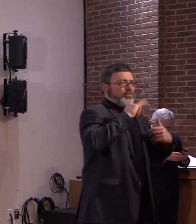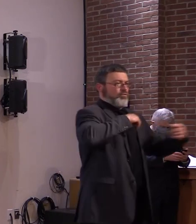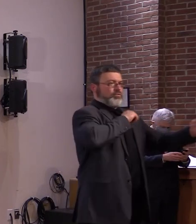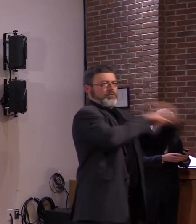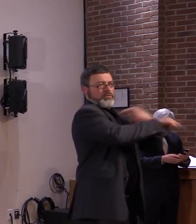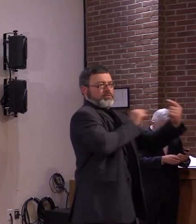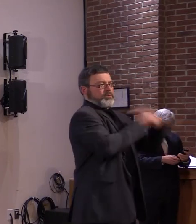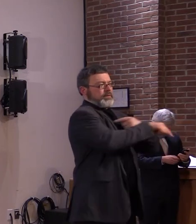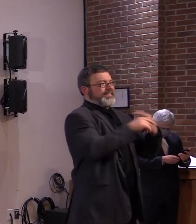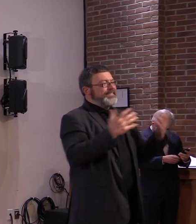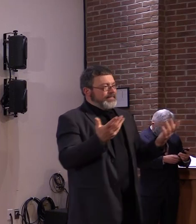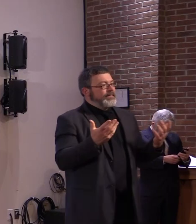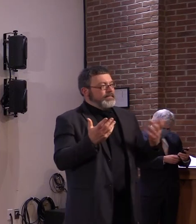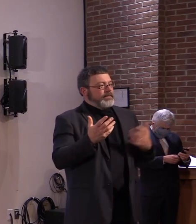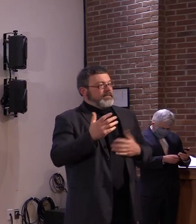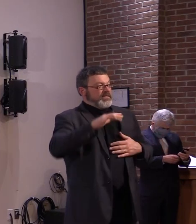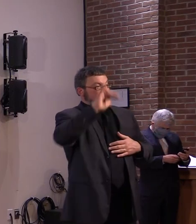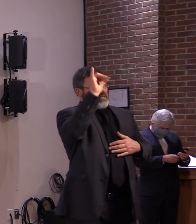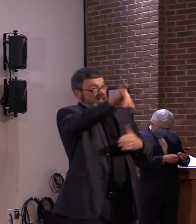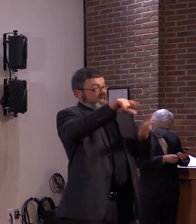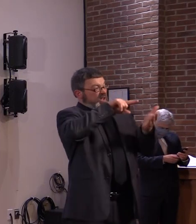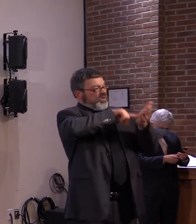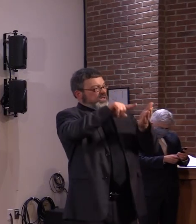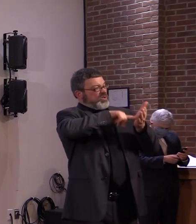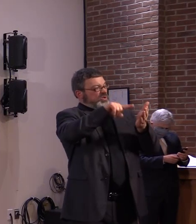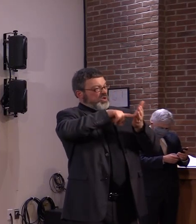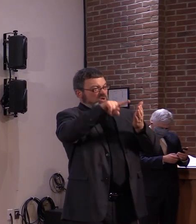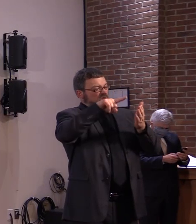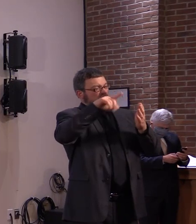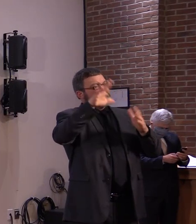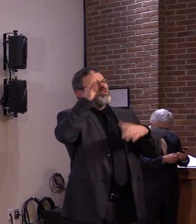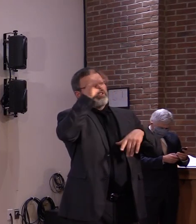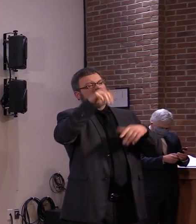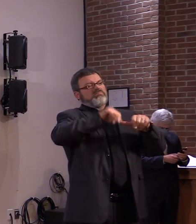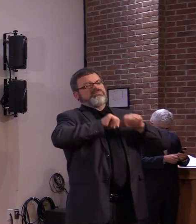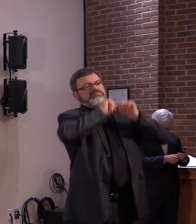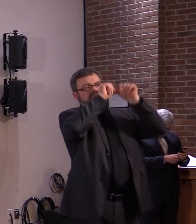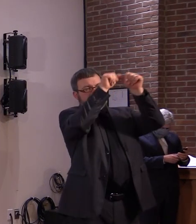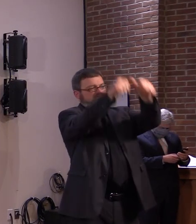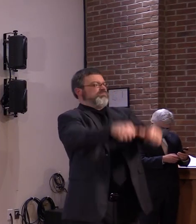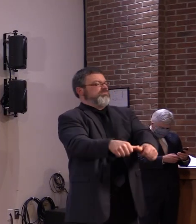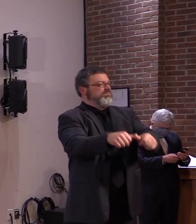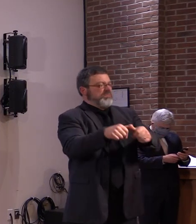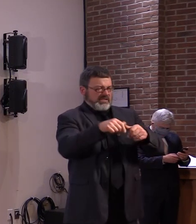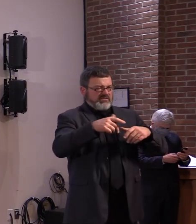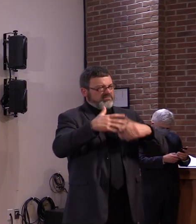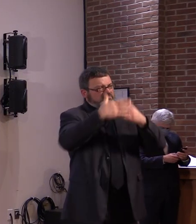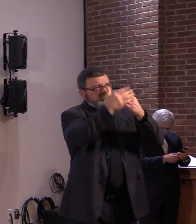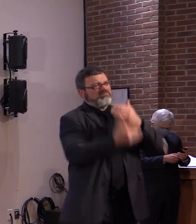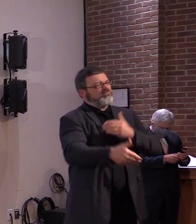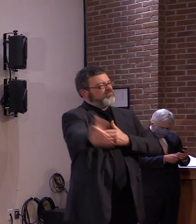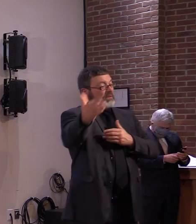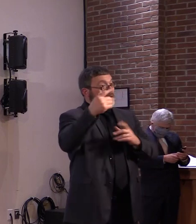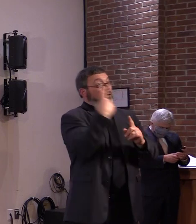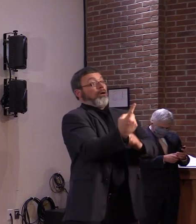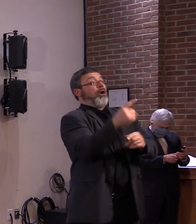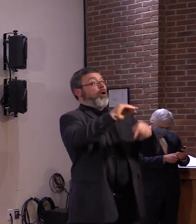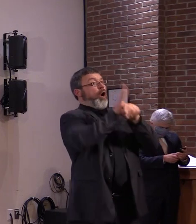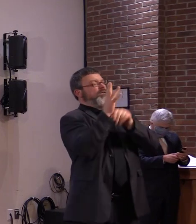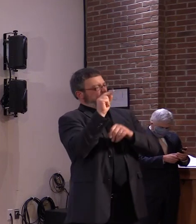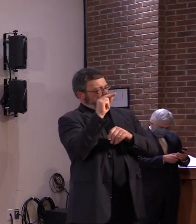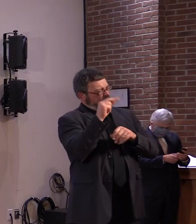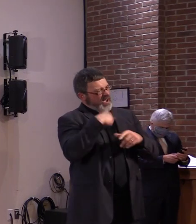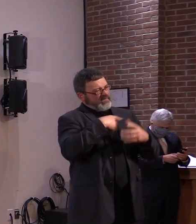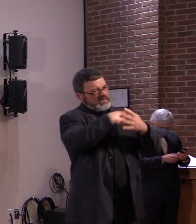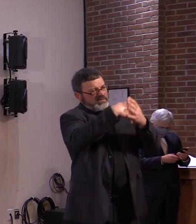going to be continuing. I have no doubt that there'll be ongoing research as there was previously. The other thing your question